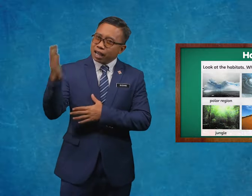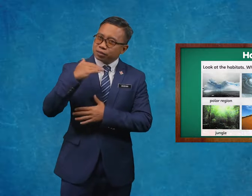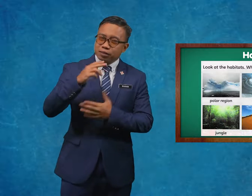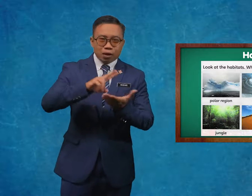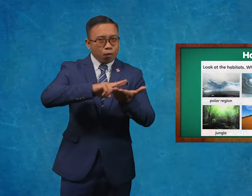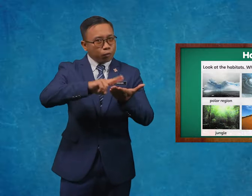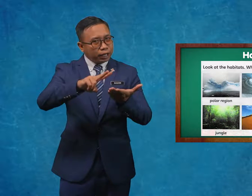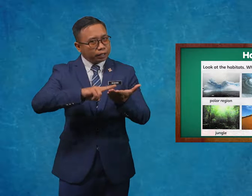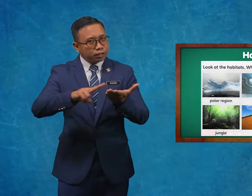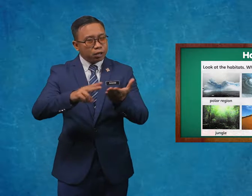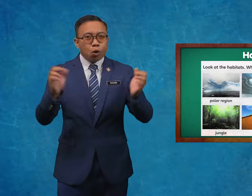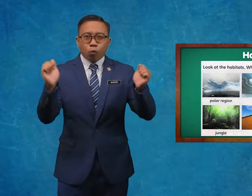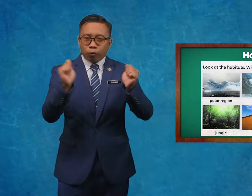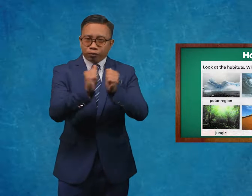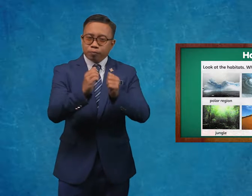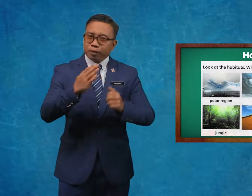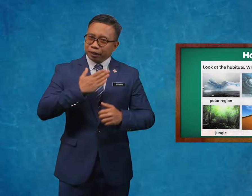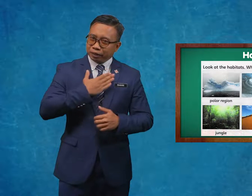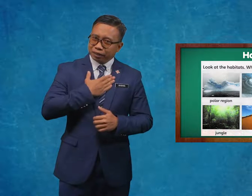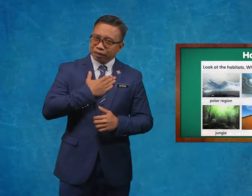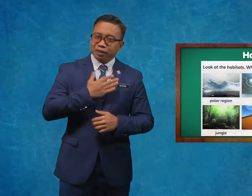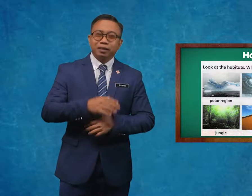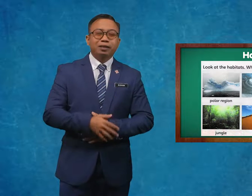Let's read with me.